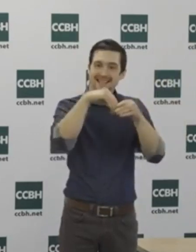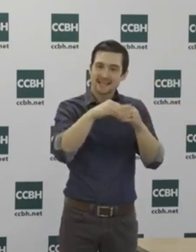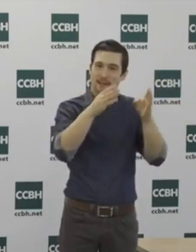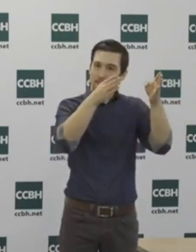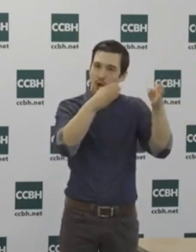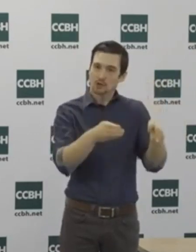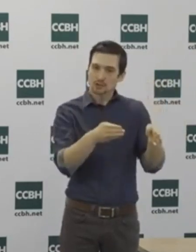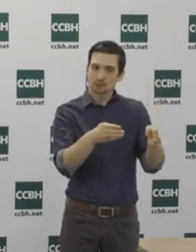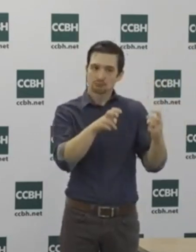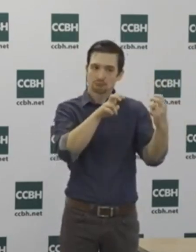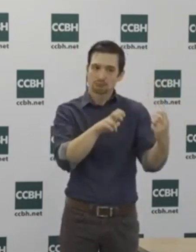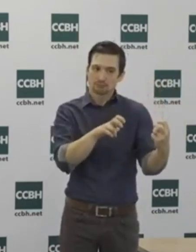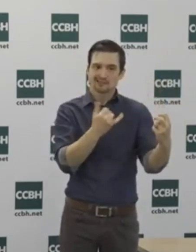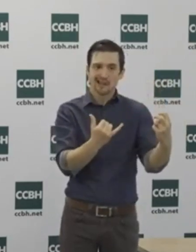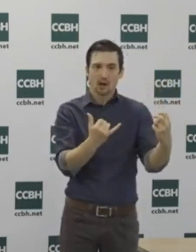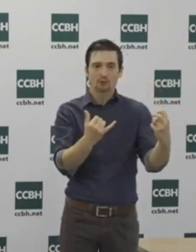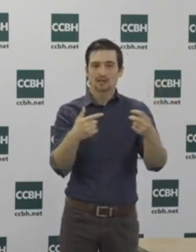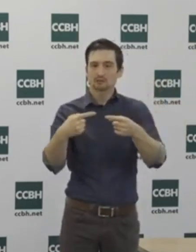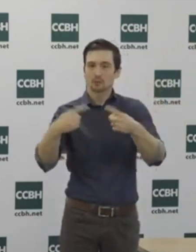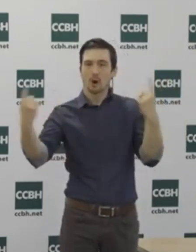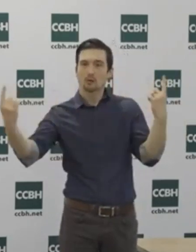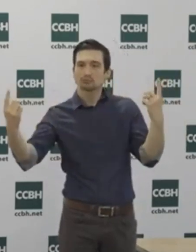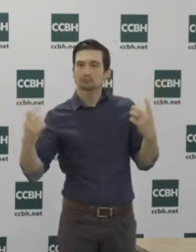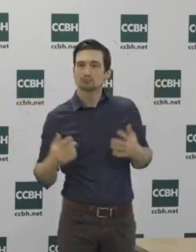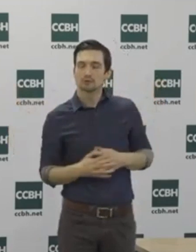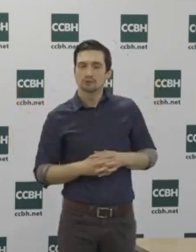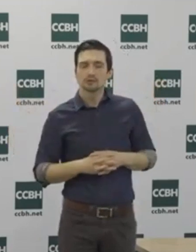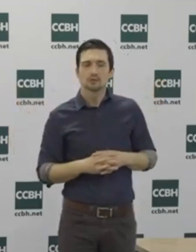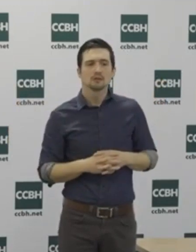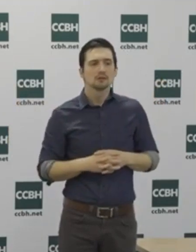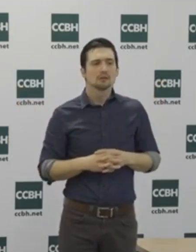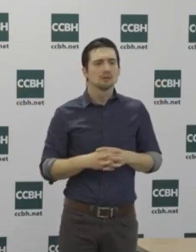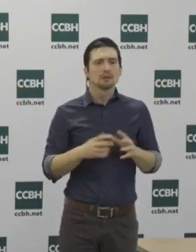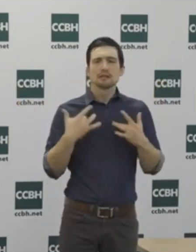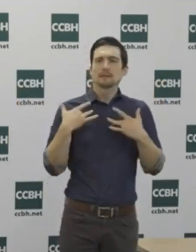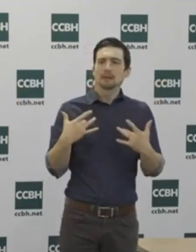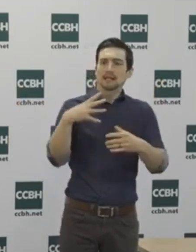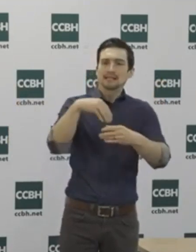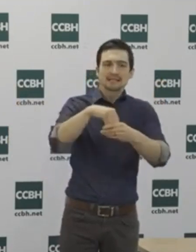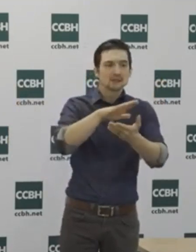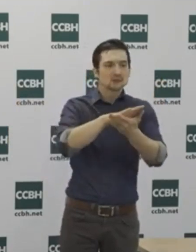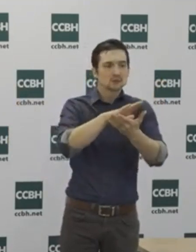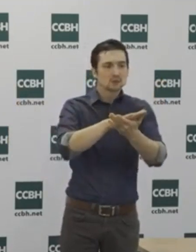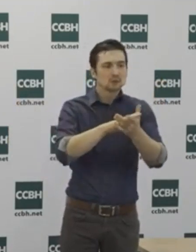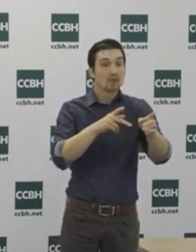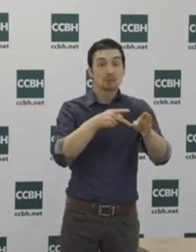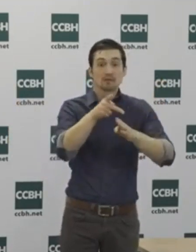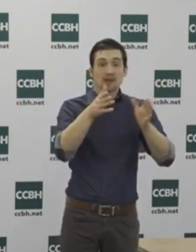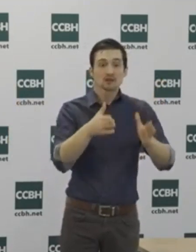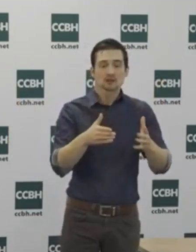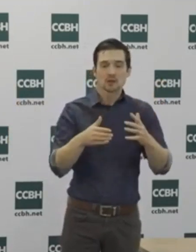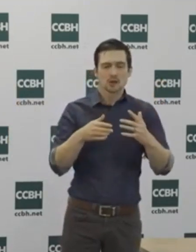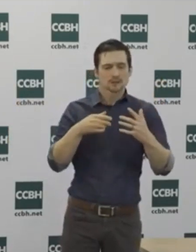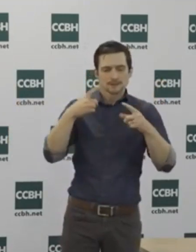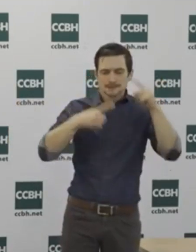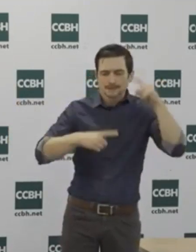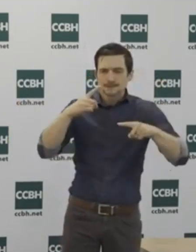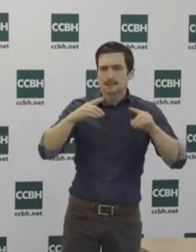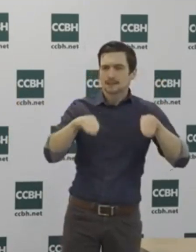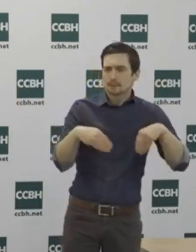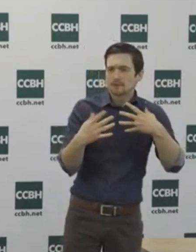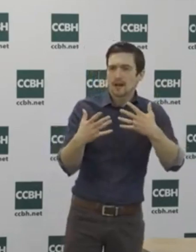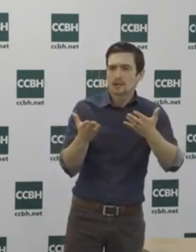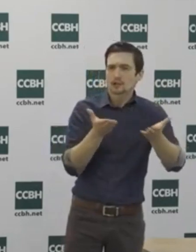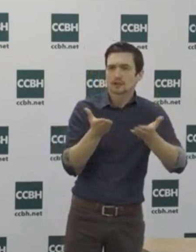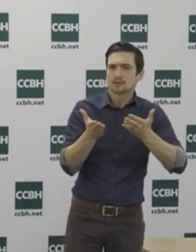health services they receive in school. And while those professionals are working very hard to deliver services